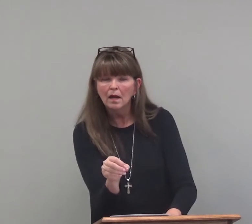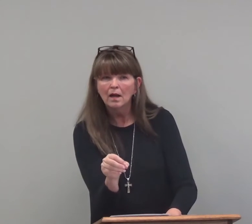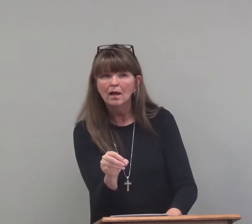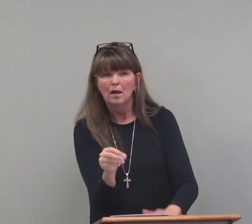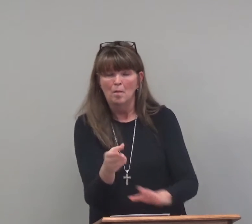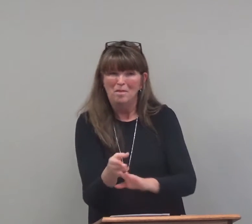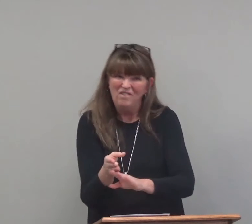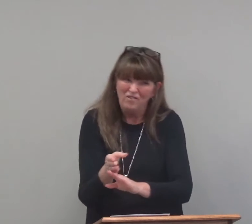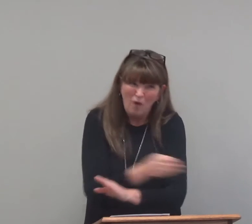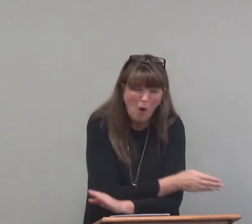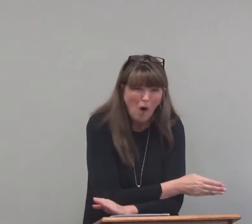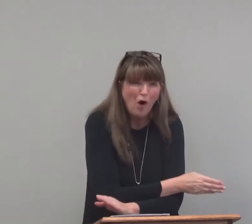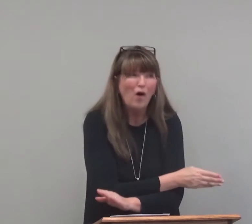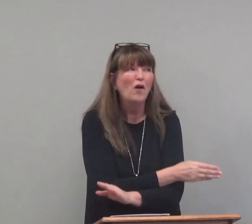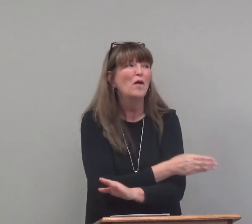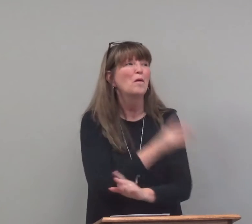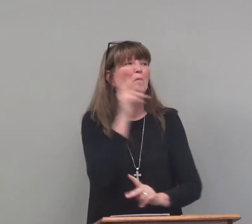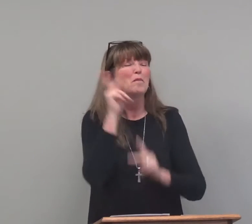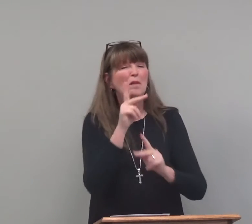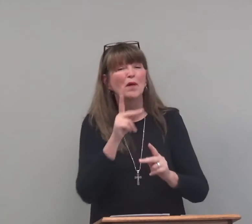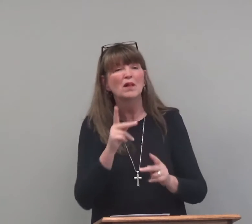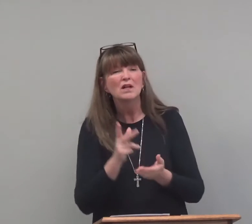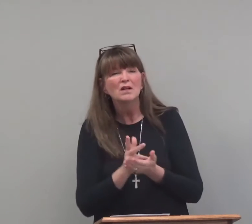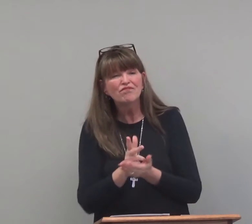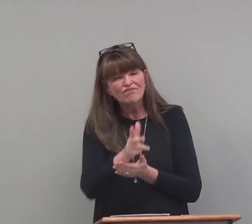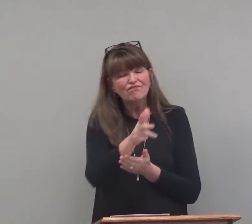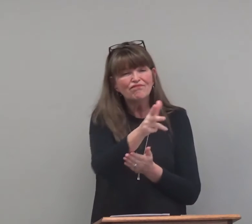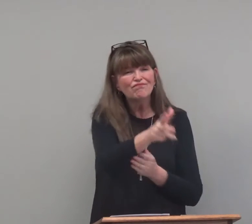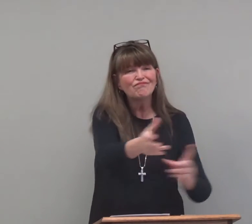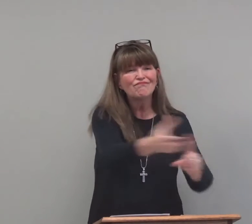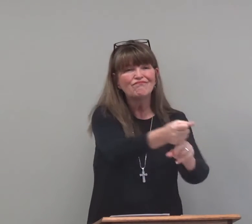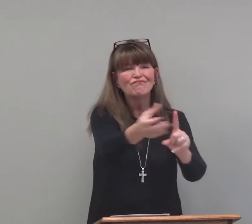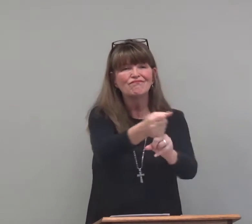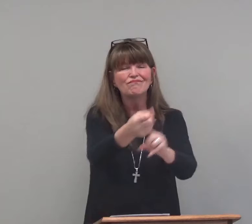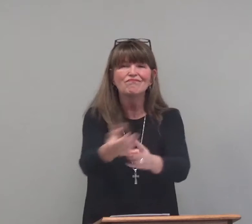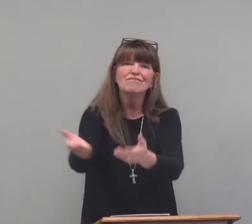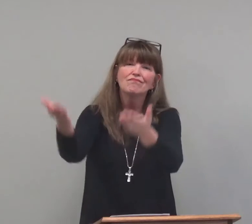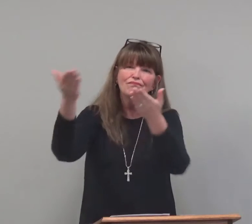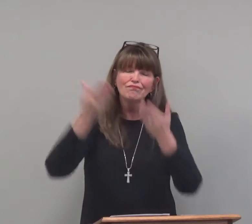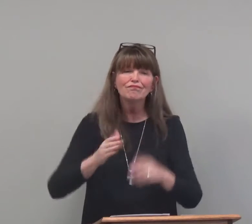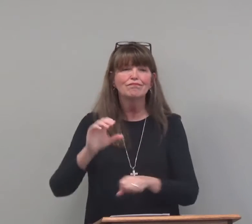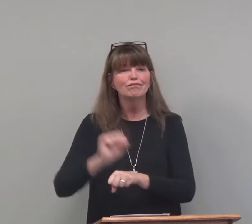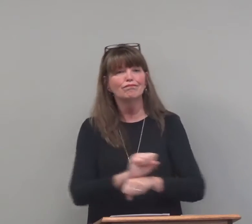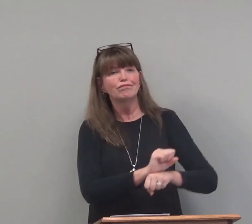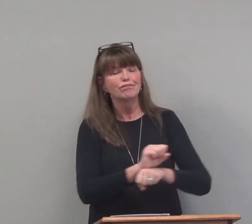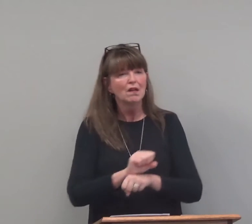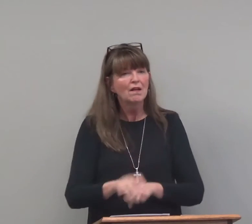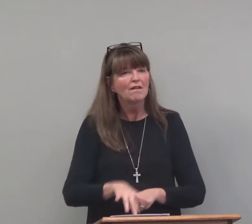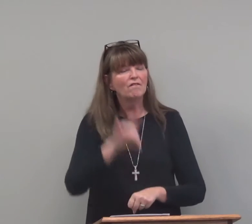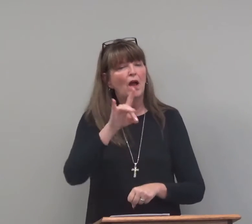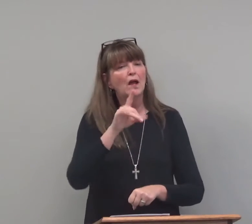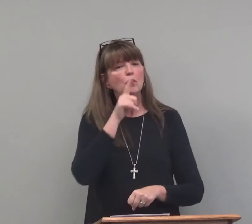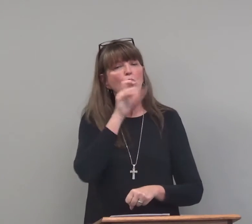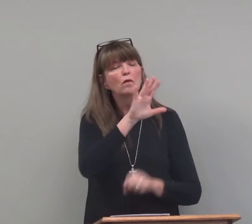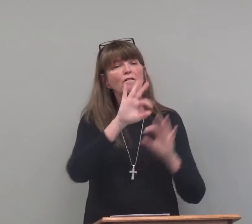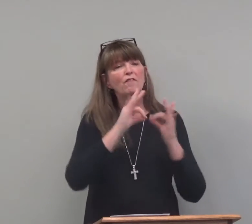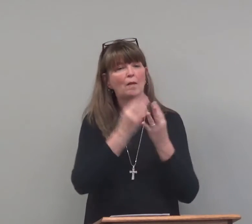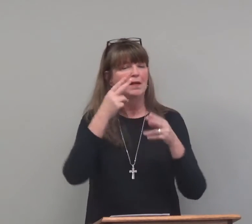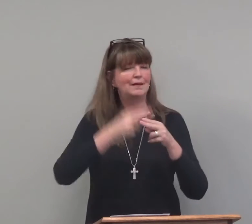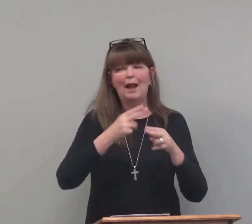Some of them even found out who their families were in Africa before the slave ships came and they were coerced into